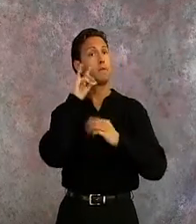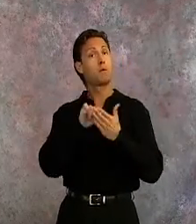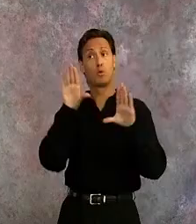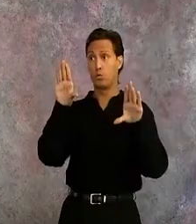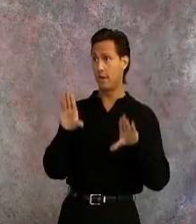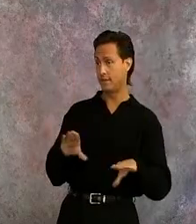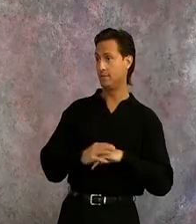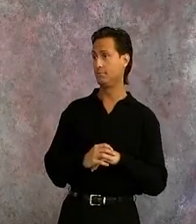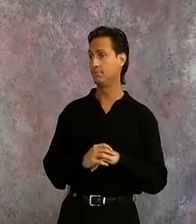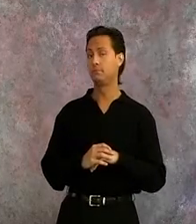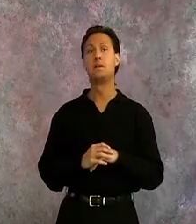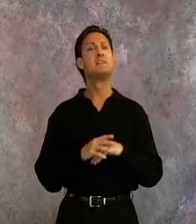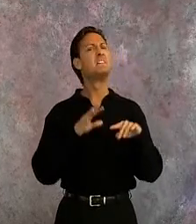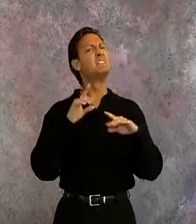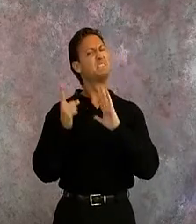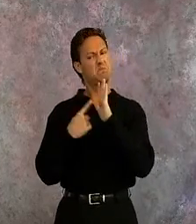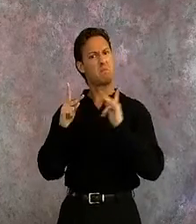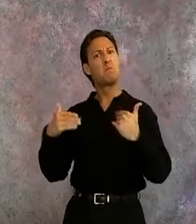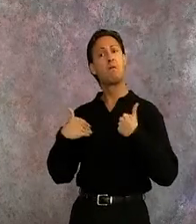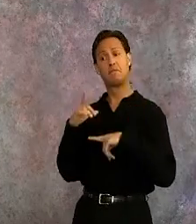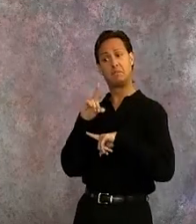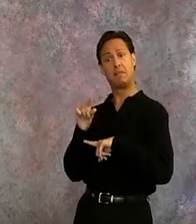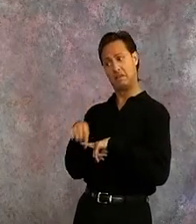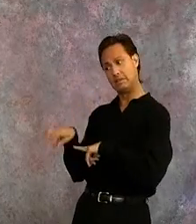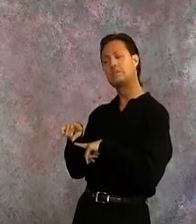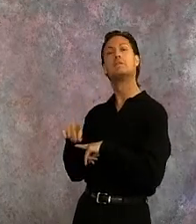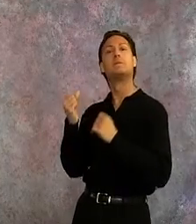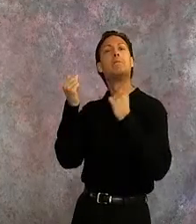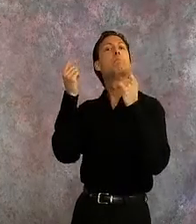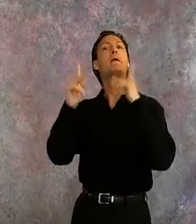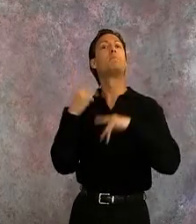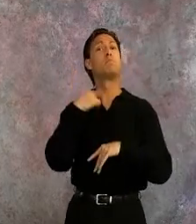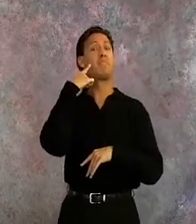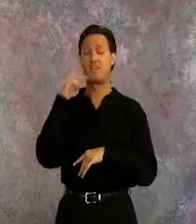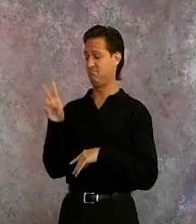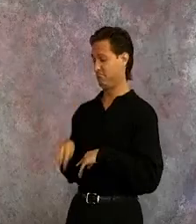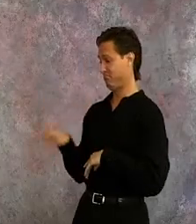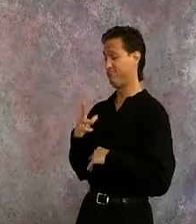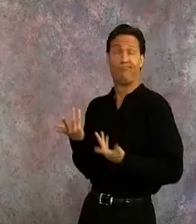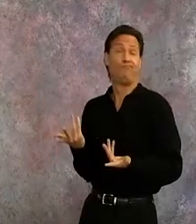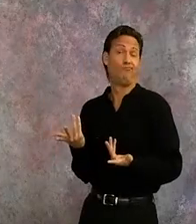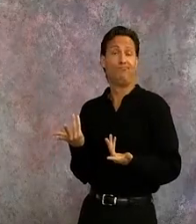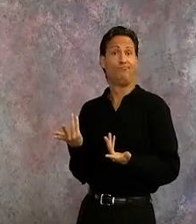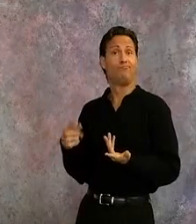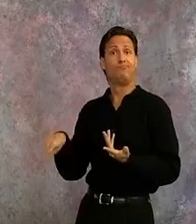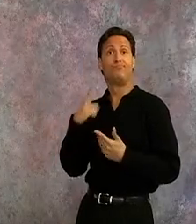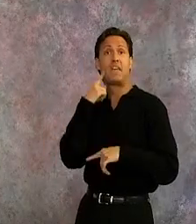People with disabilities in a lot of cases are often thought that that they might not have the same experience